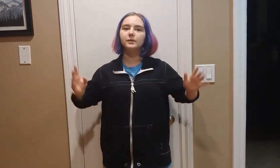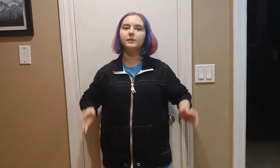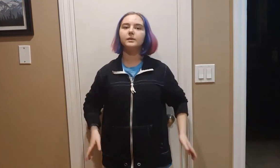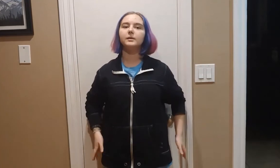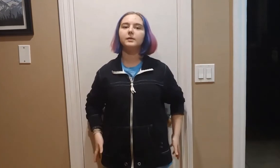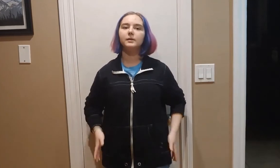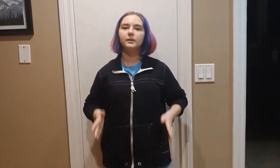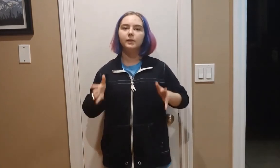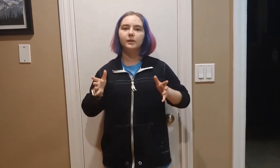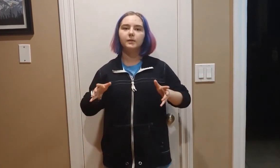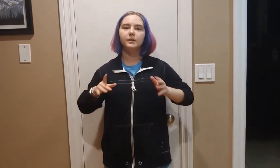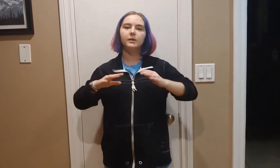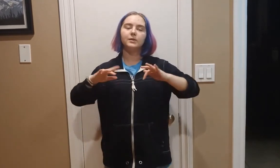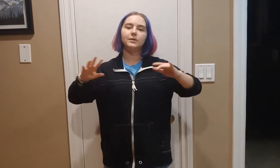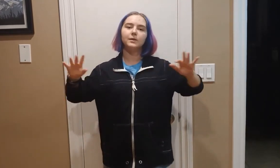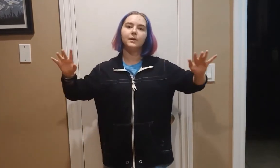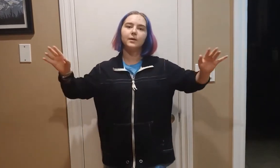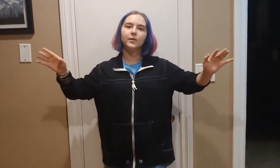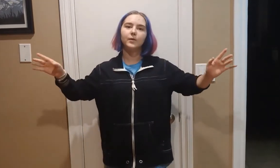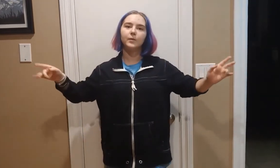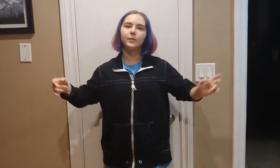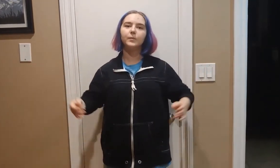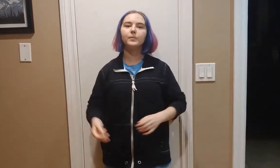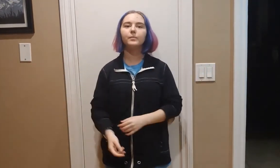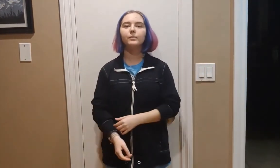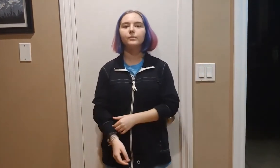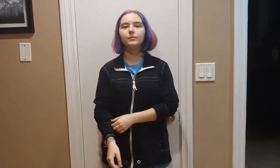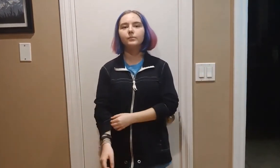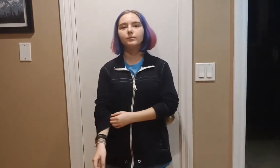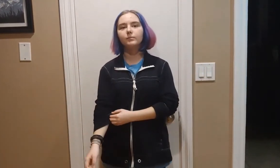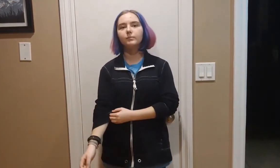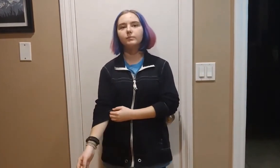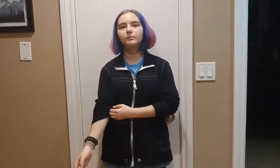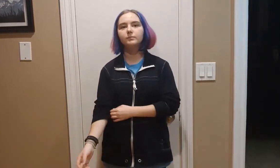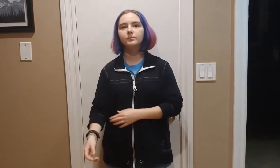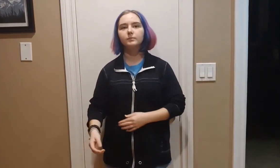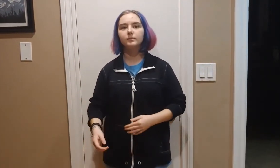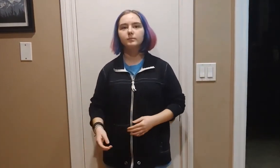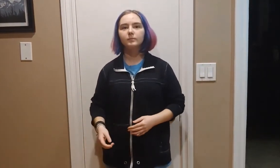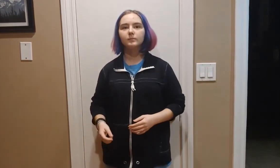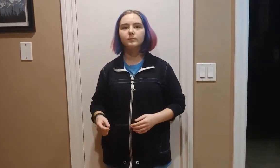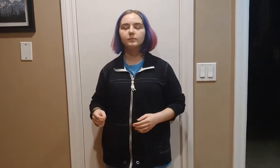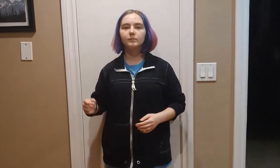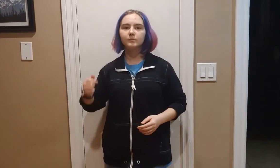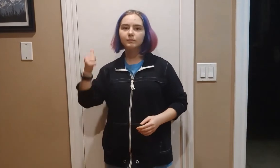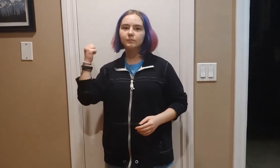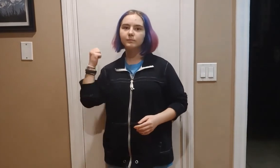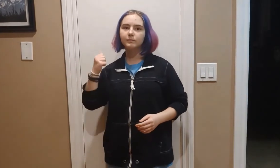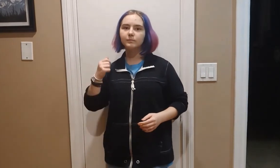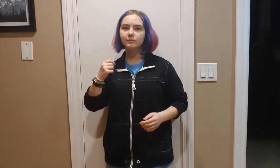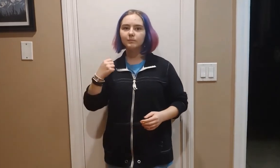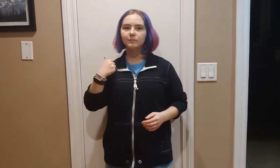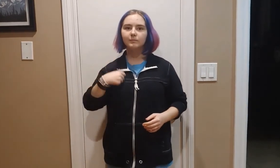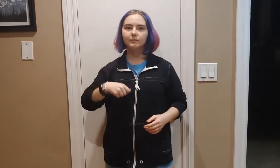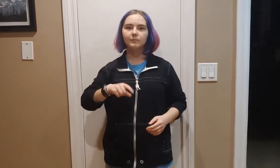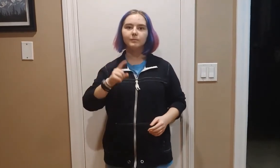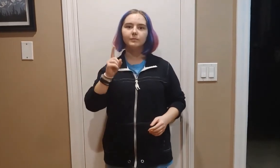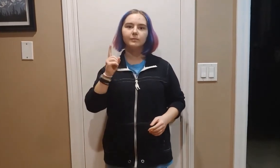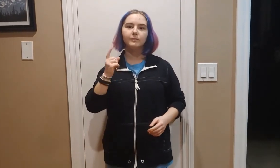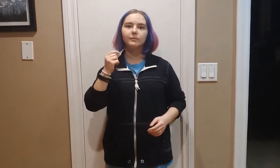shine, let it shine. Don't let anyone